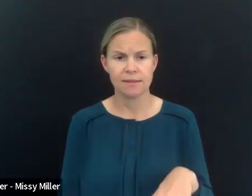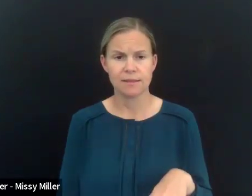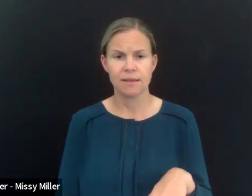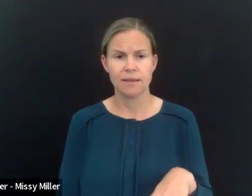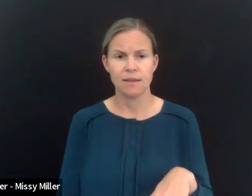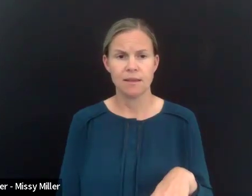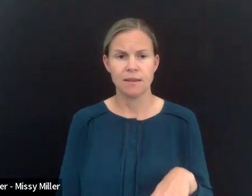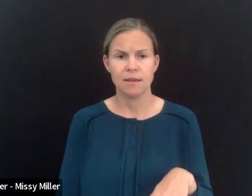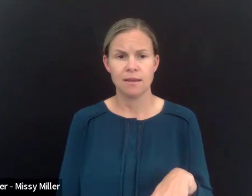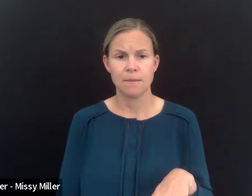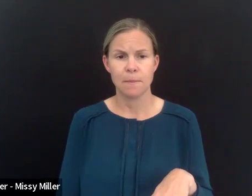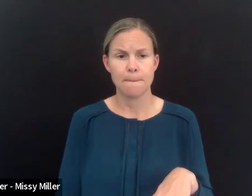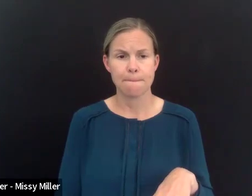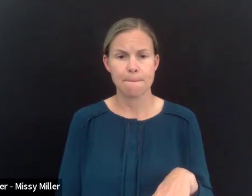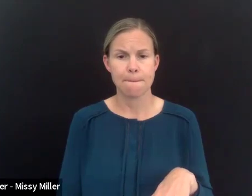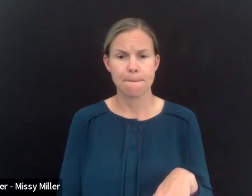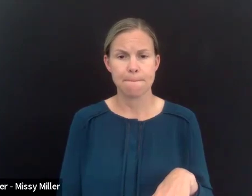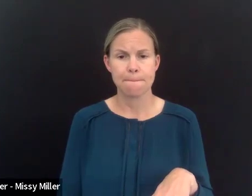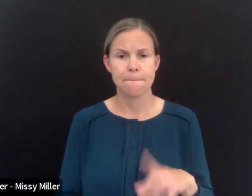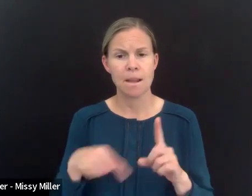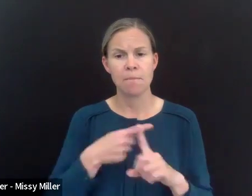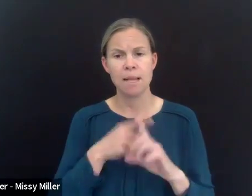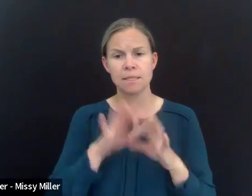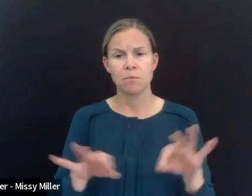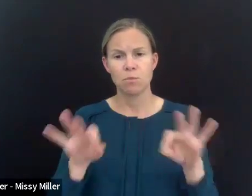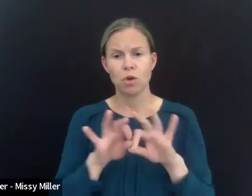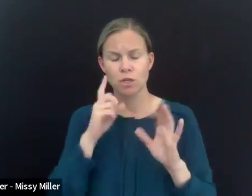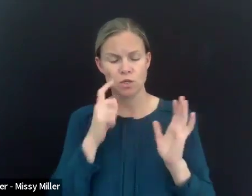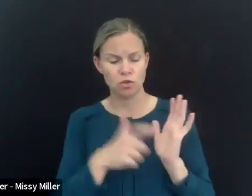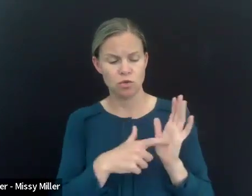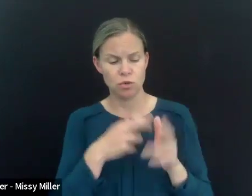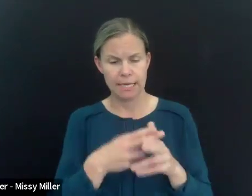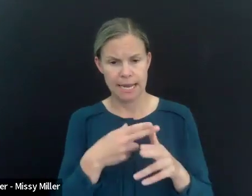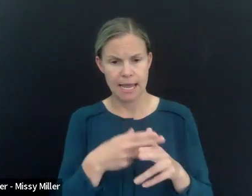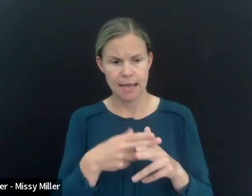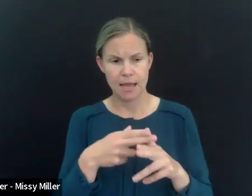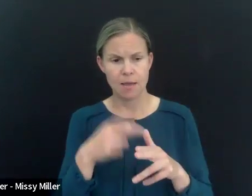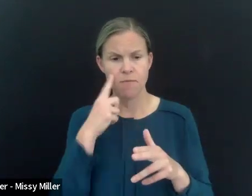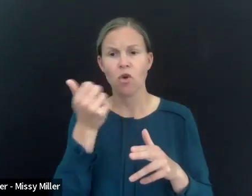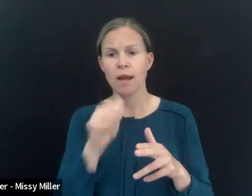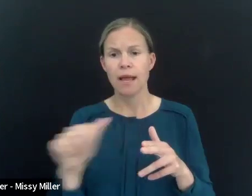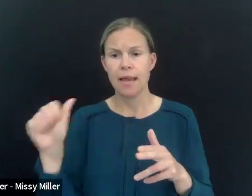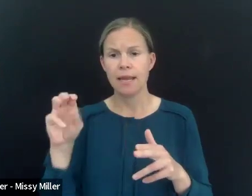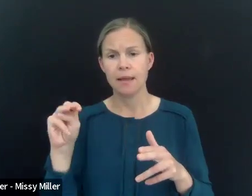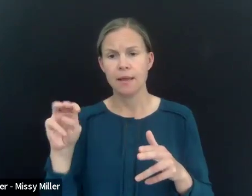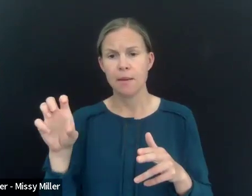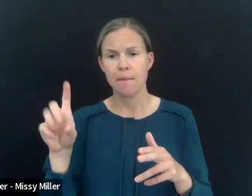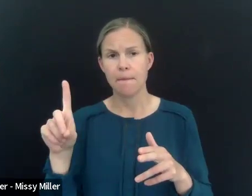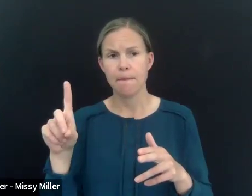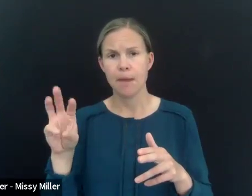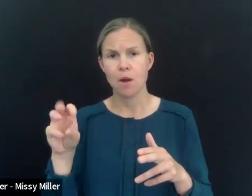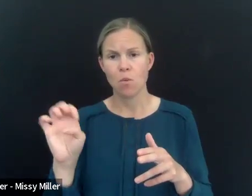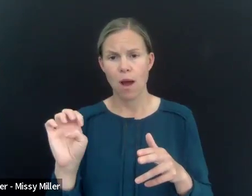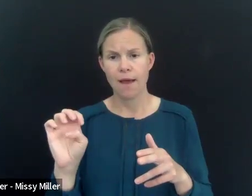to name and recognize that for any midwife or clinician who is providing direct